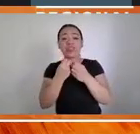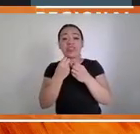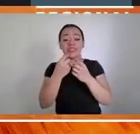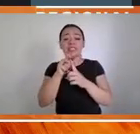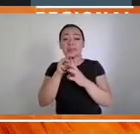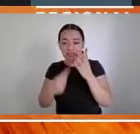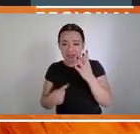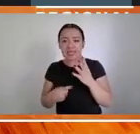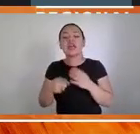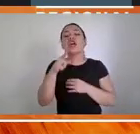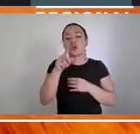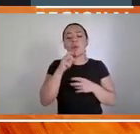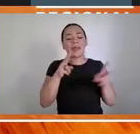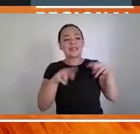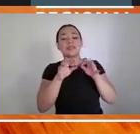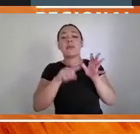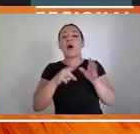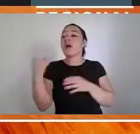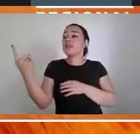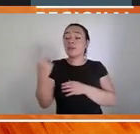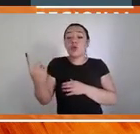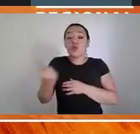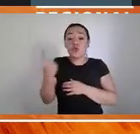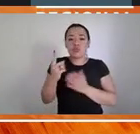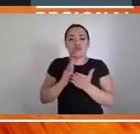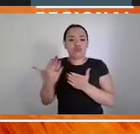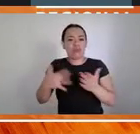lived experience of deafness and/or disability.